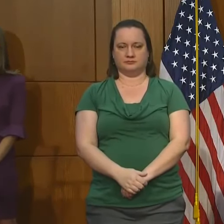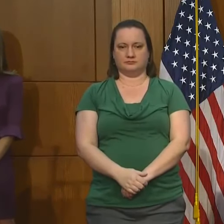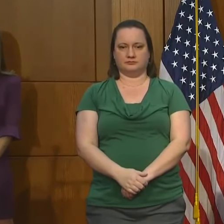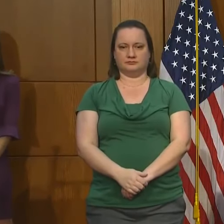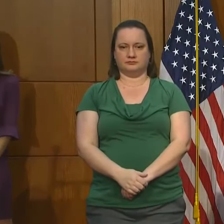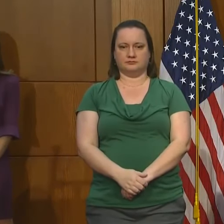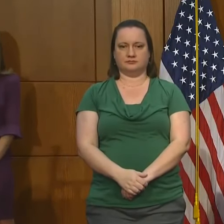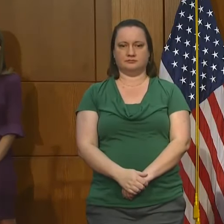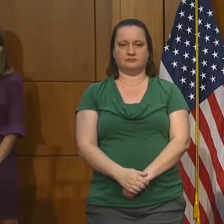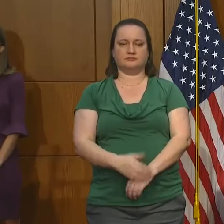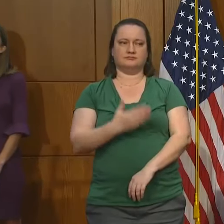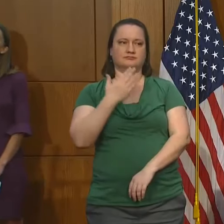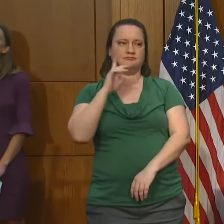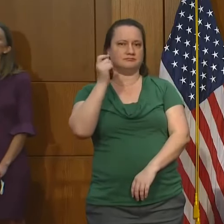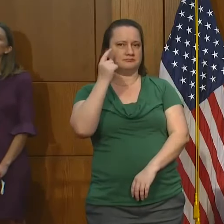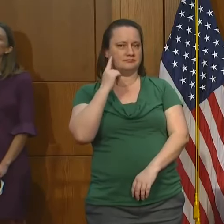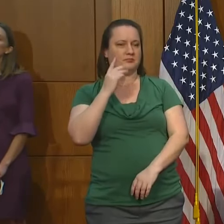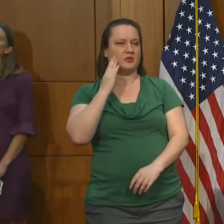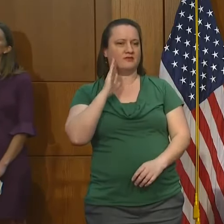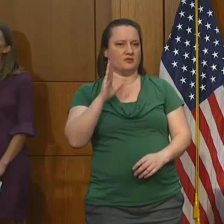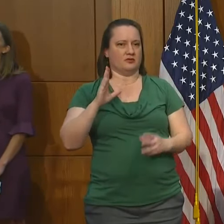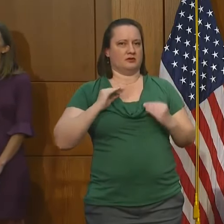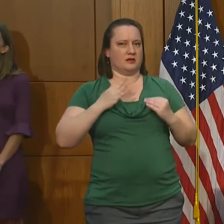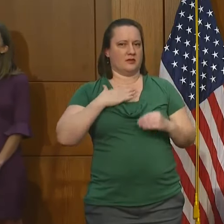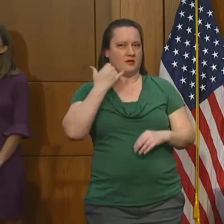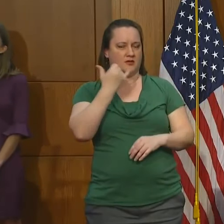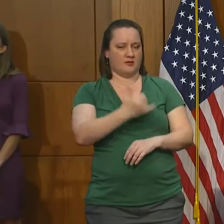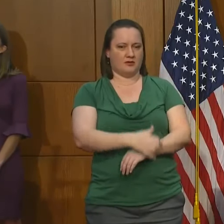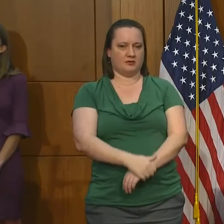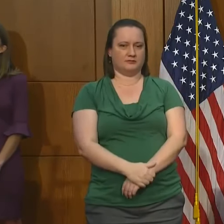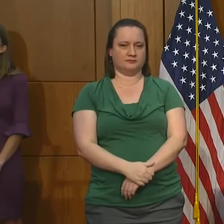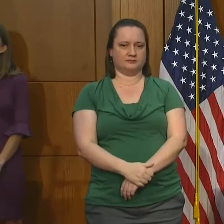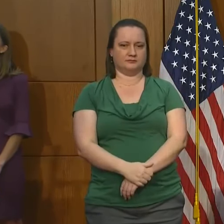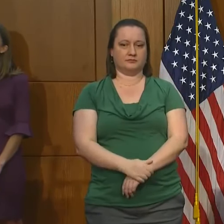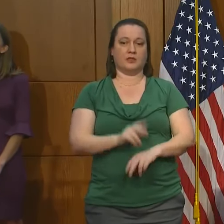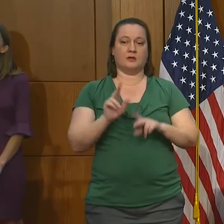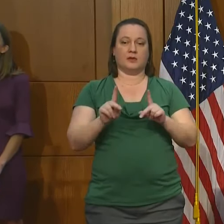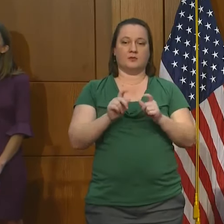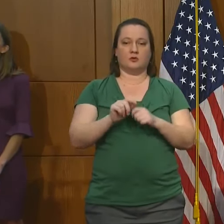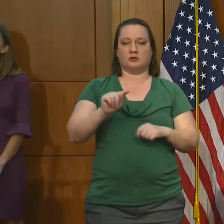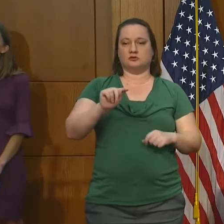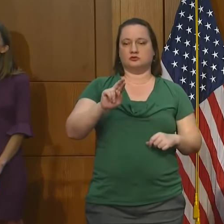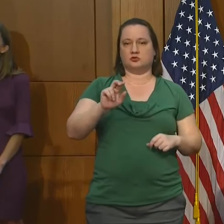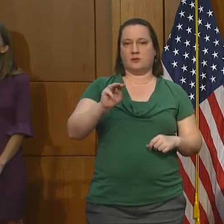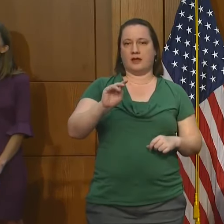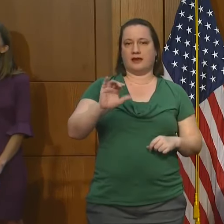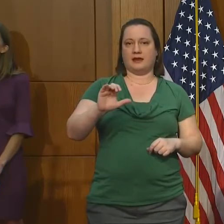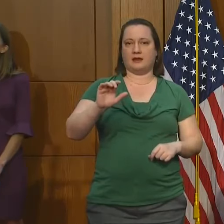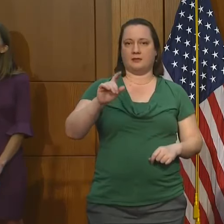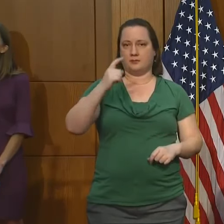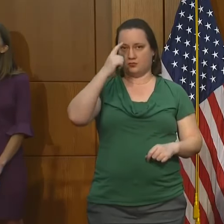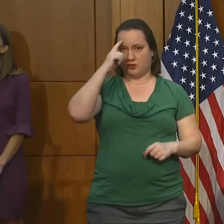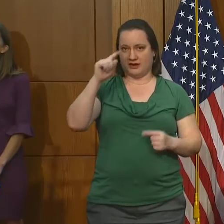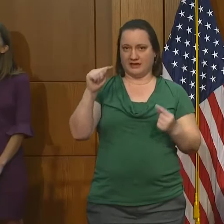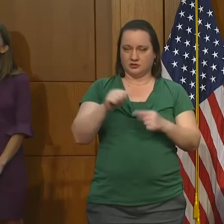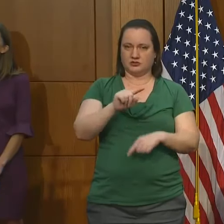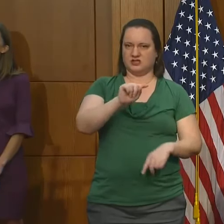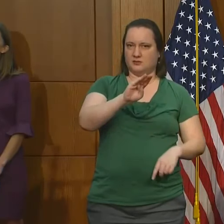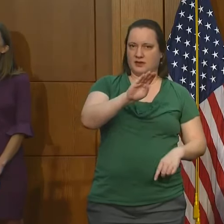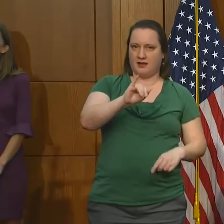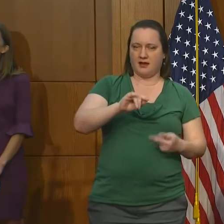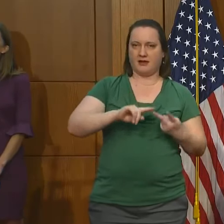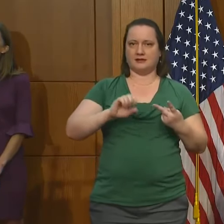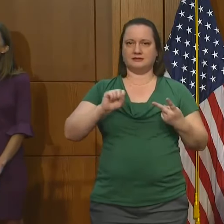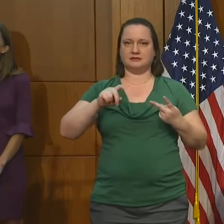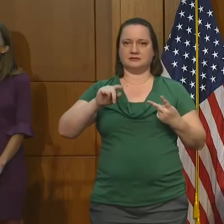Yes, Governor, thanks for taking my call. People with traumatic brain and spinal injuries and with mental health issues and other problems who